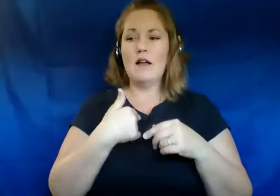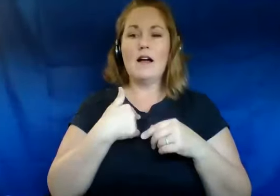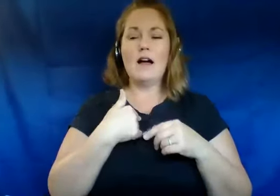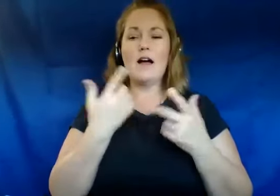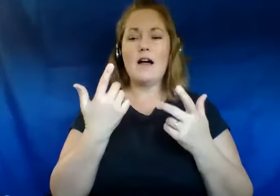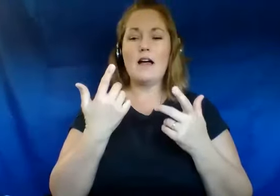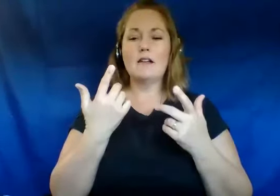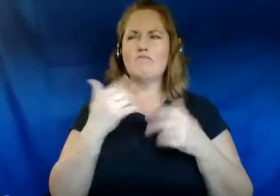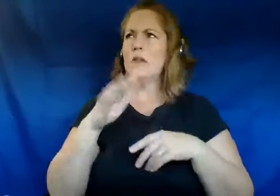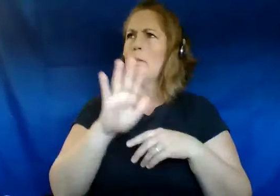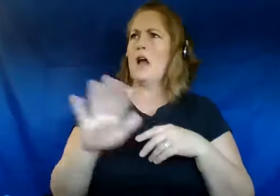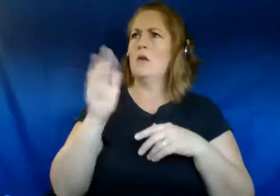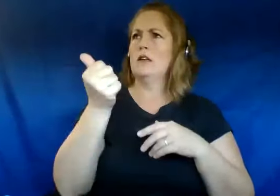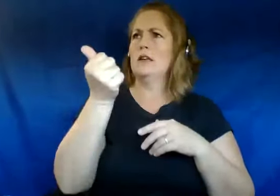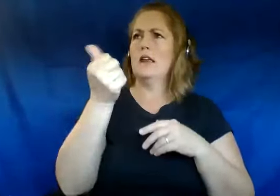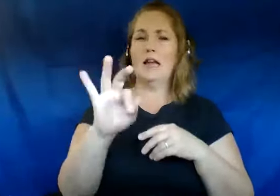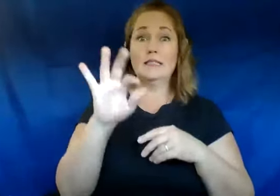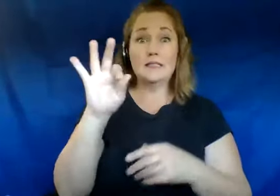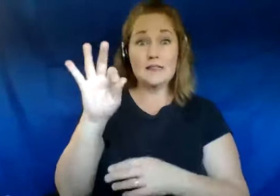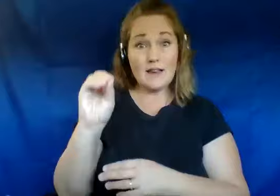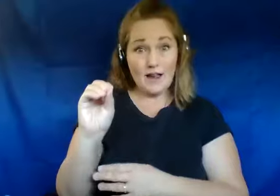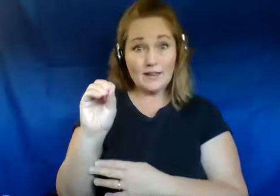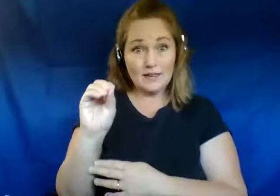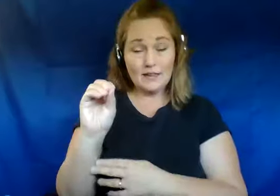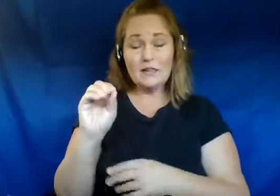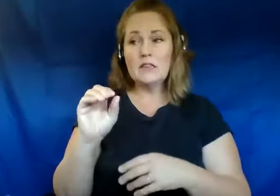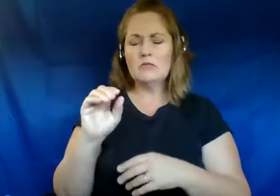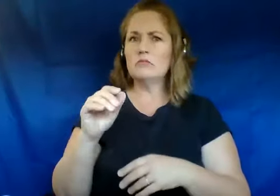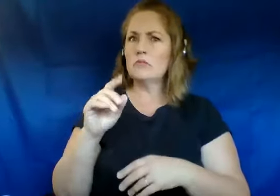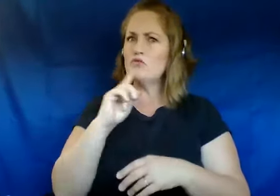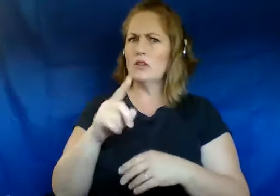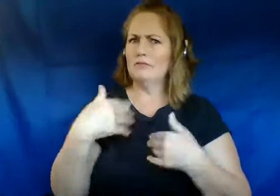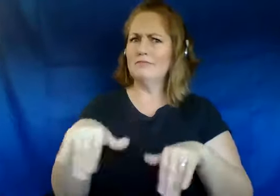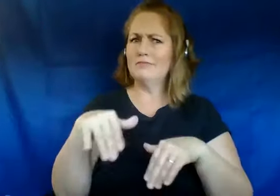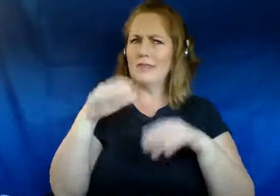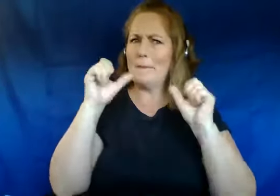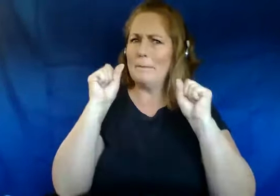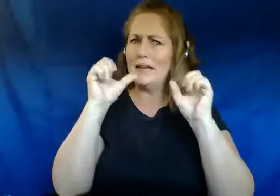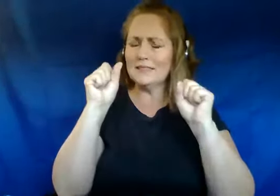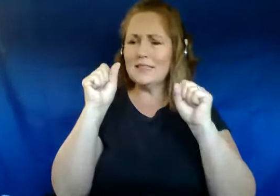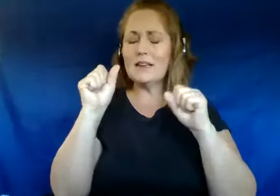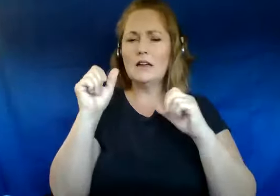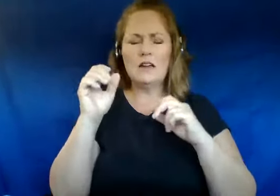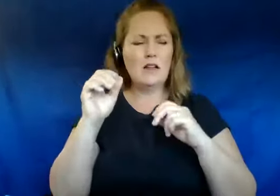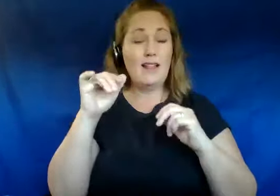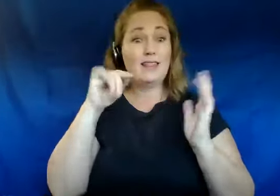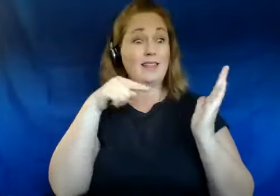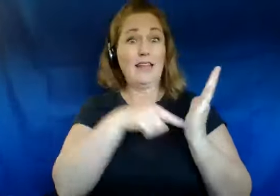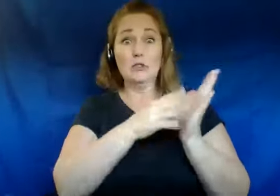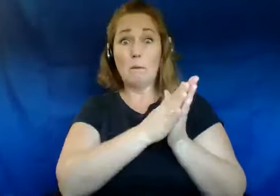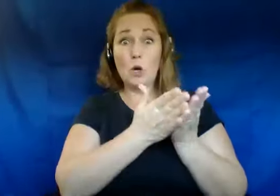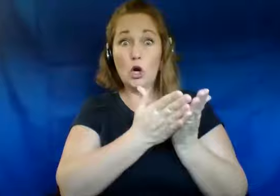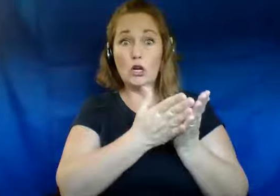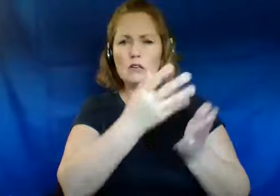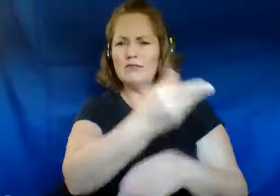in 1990, and it was really so amazing. So this book was given to